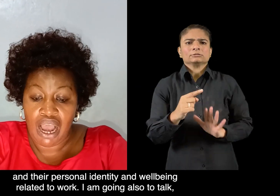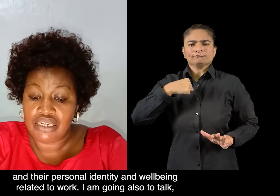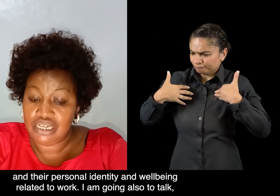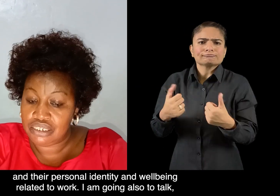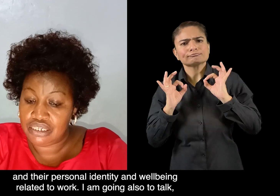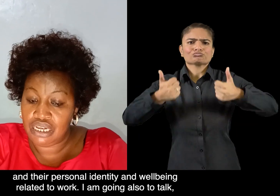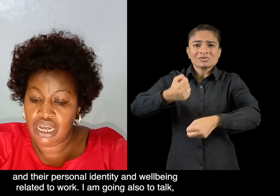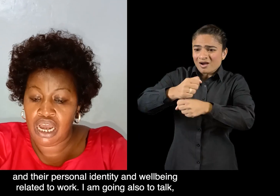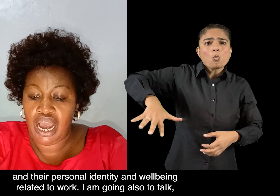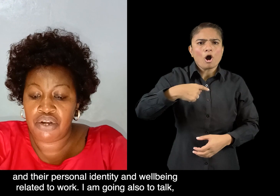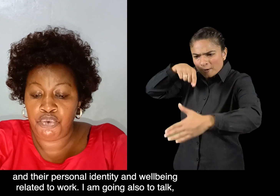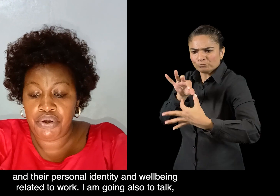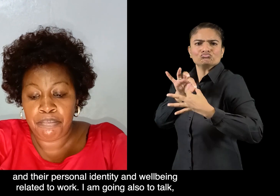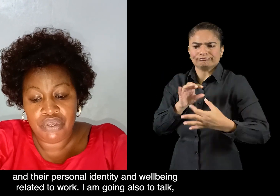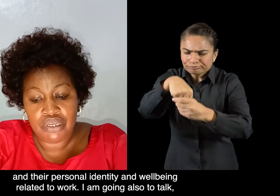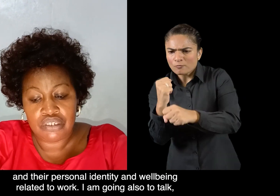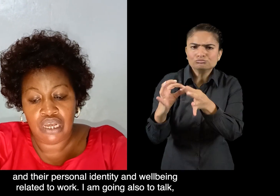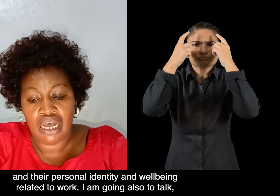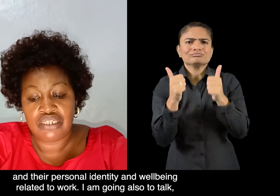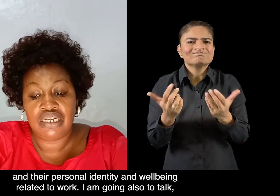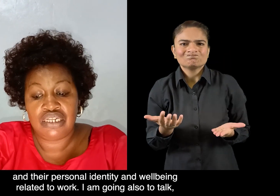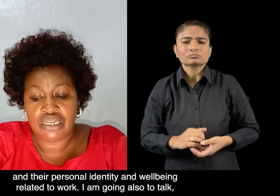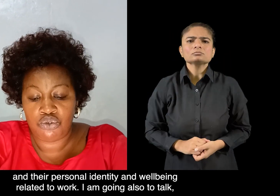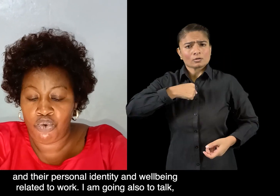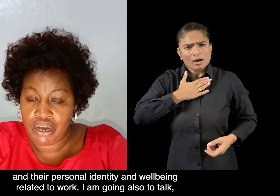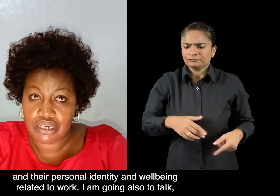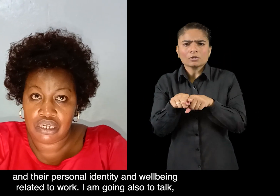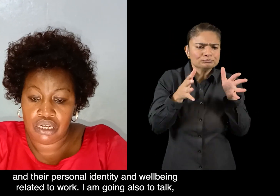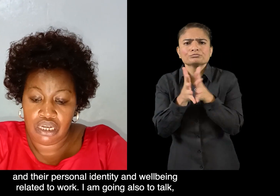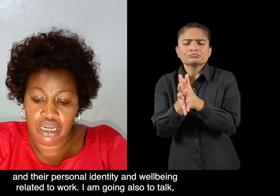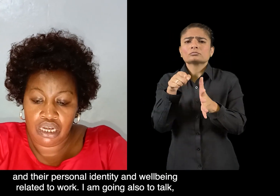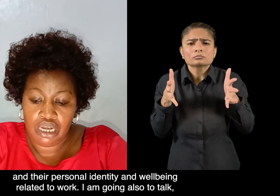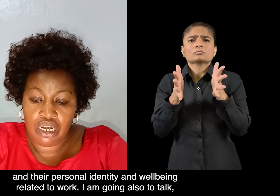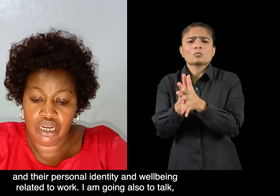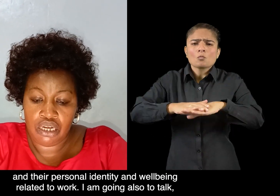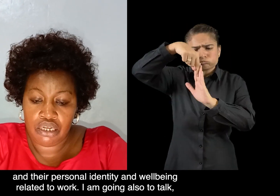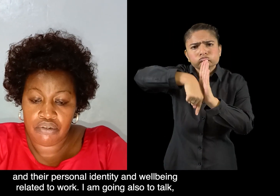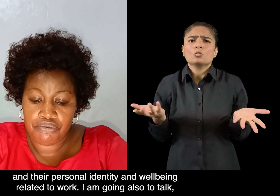personal identity and well-being as related to work.